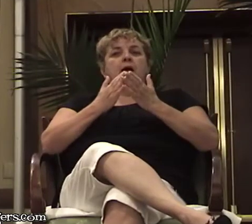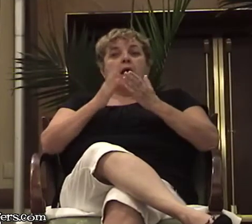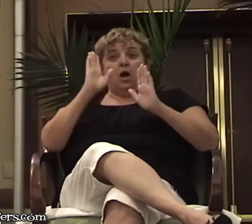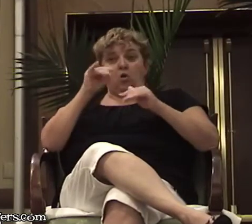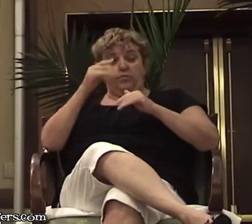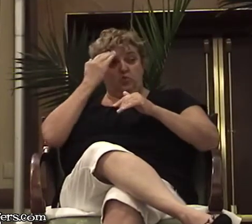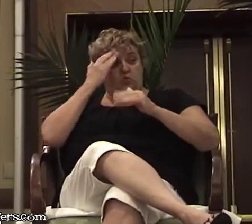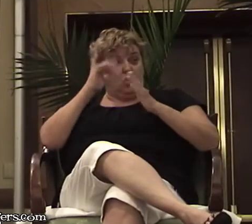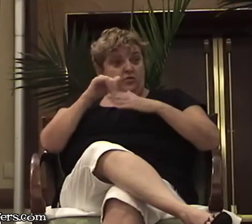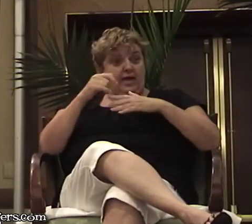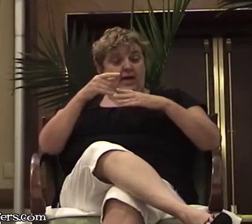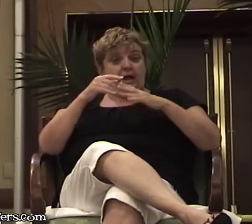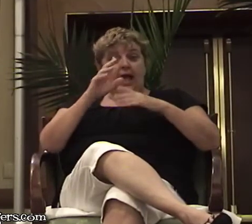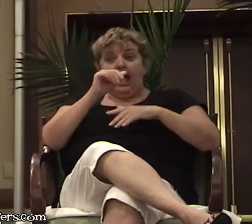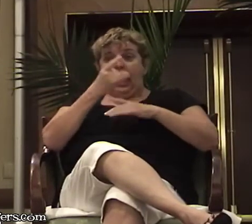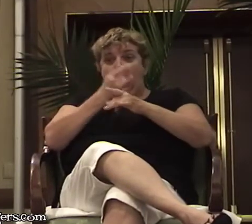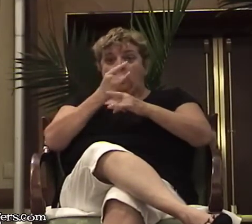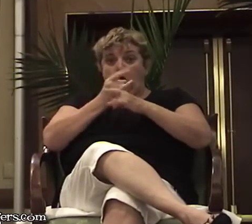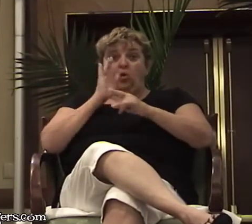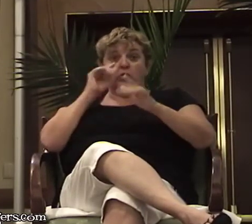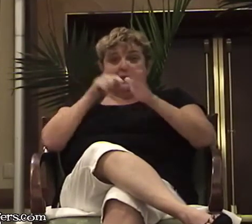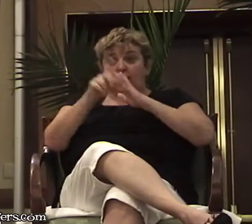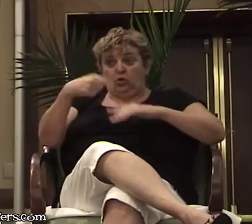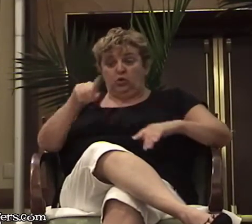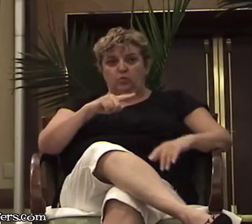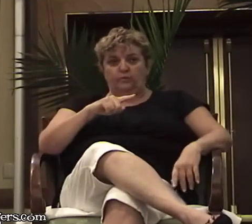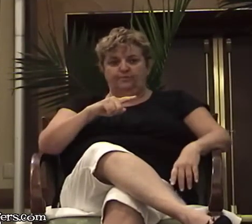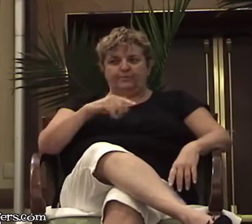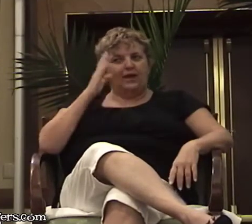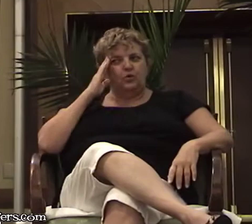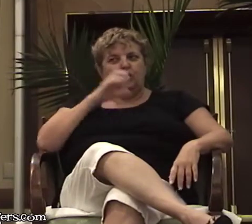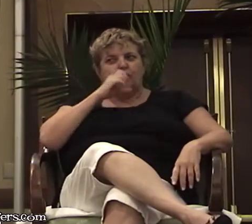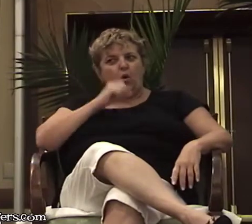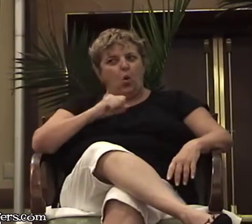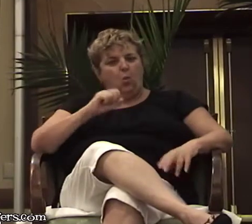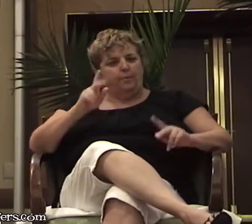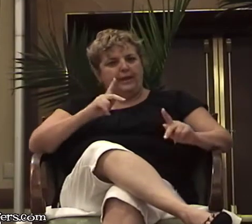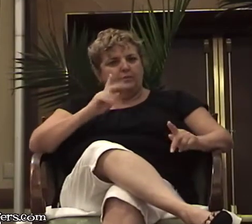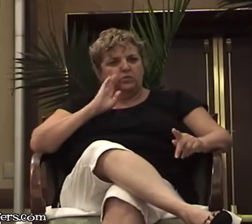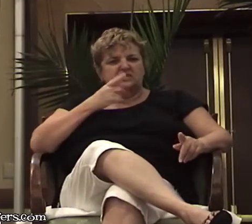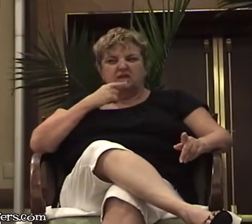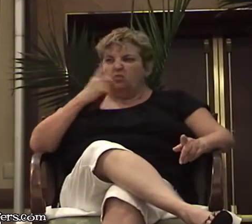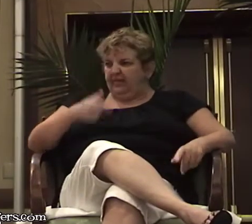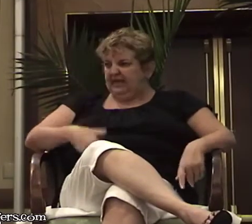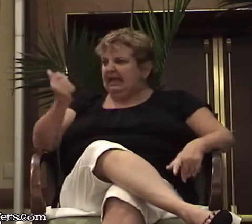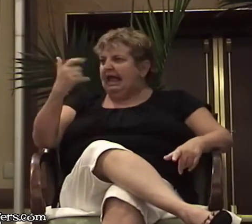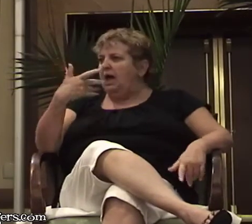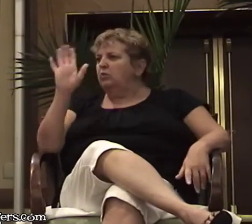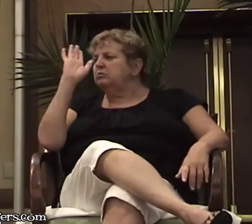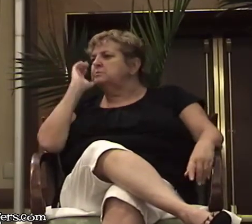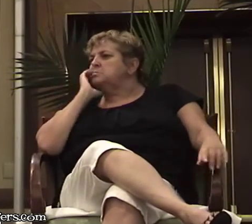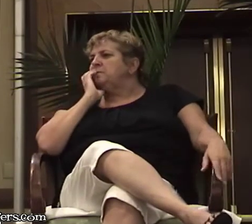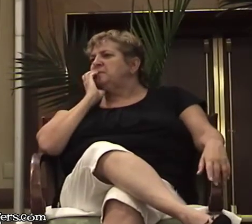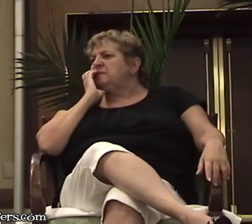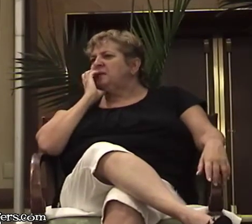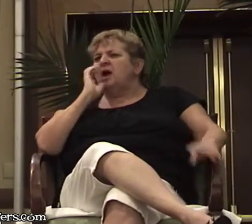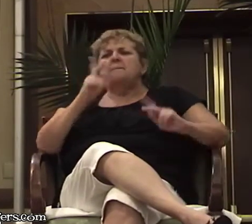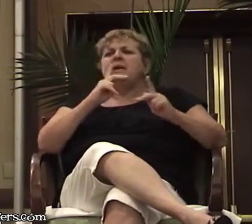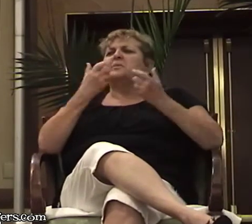And then old timers, you know how sensitive they are. One gonna stand up and go, well, get out of here then. There's people trying to stay sober in here. We'll see